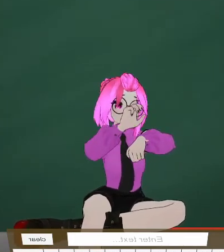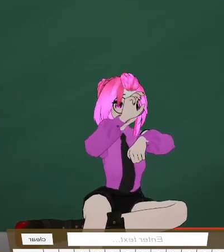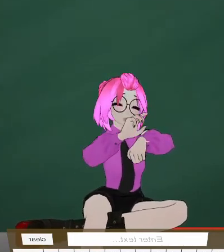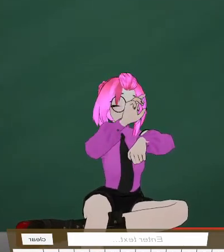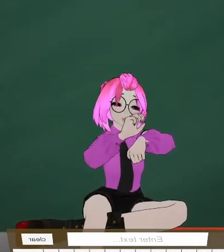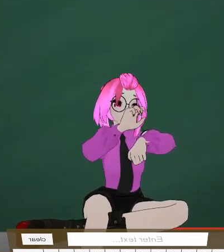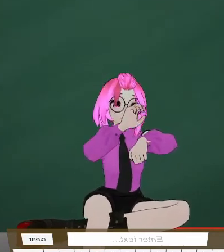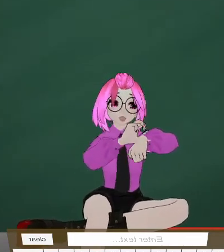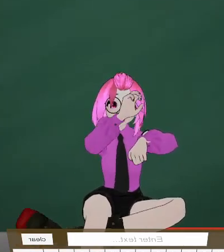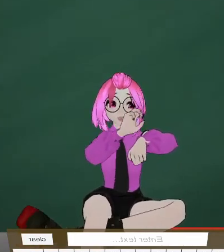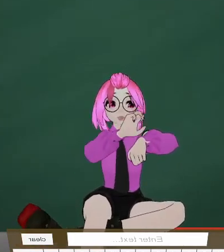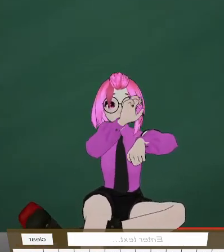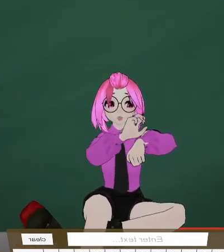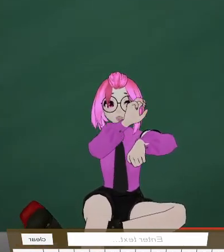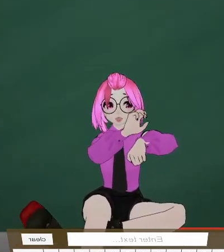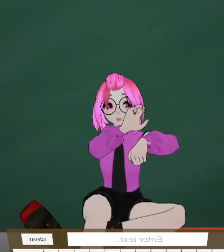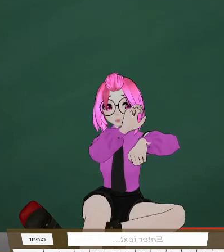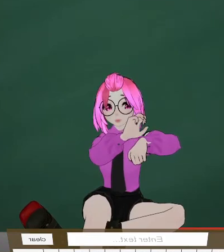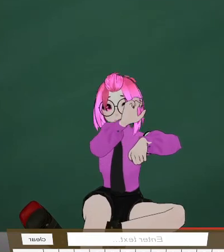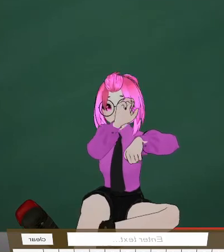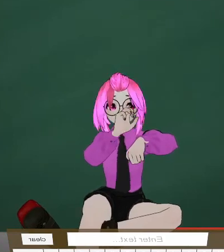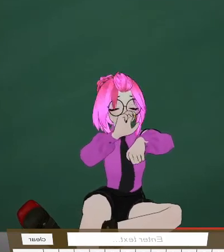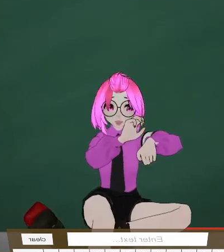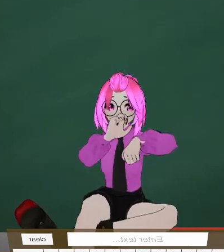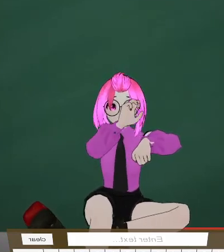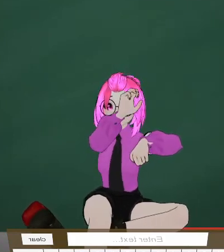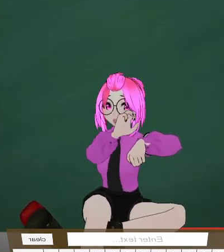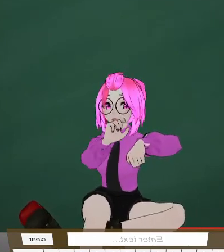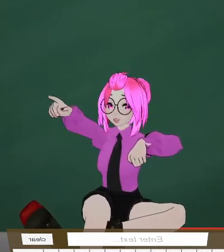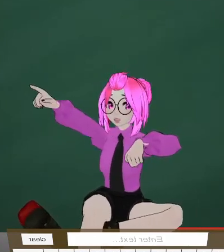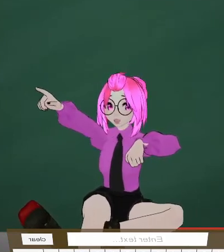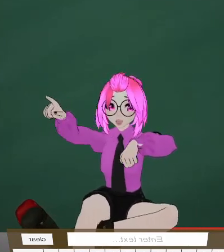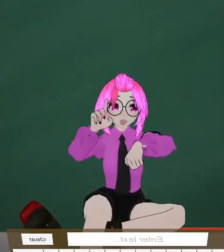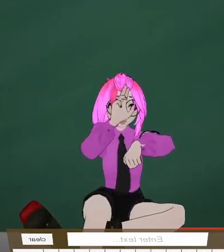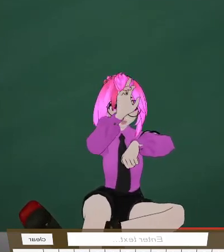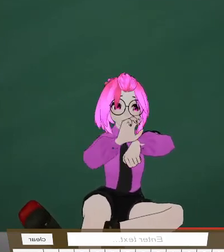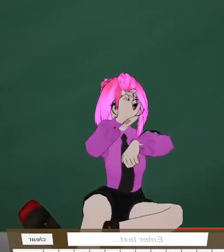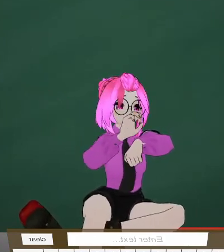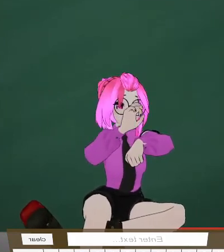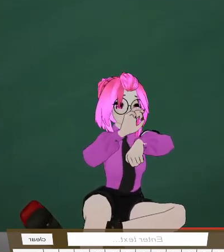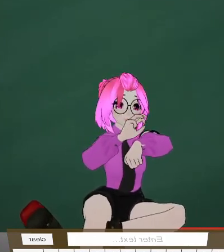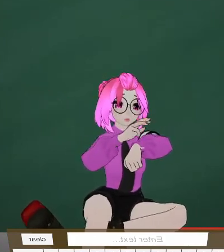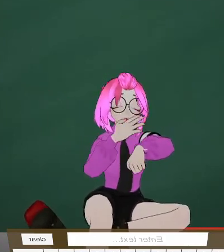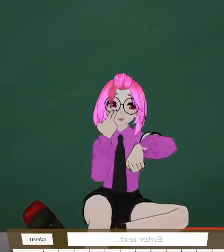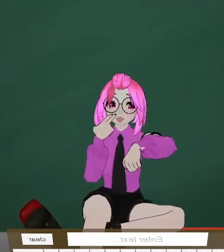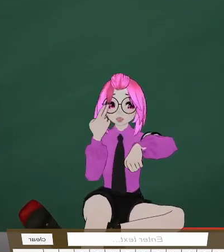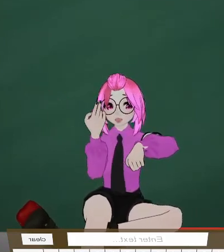looks similar what does that mean not in a circle yeah good one this is church i'll tell you a funny